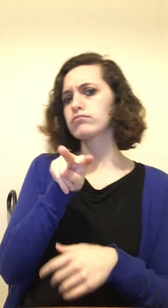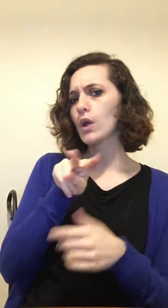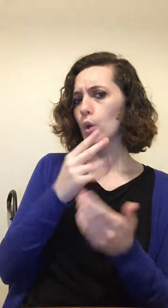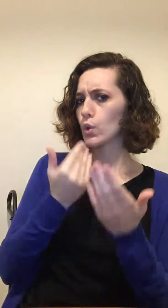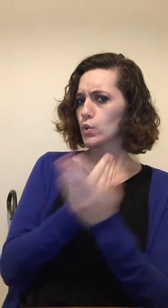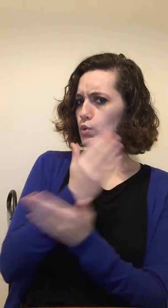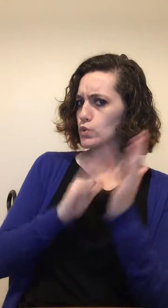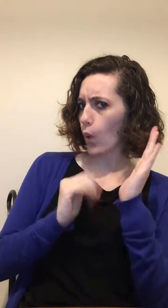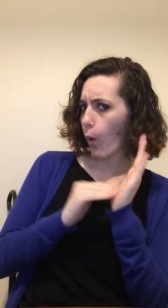soap?"